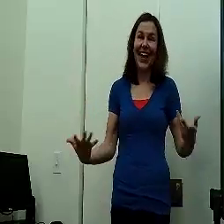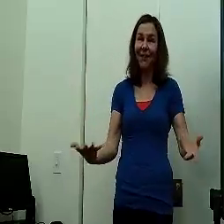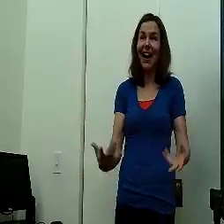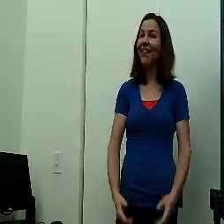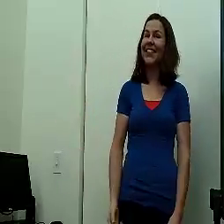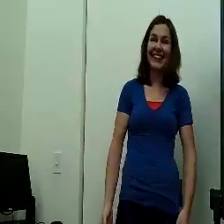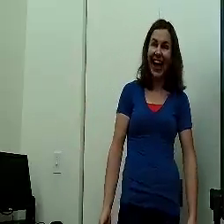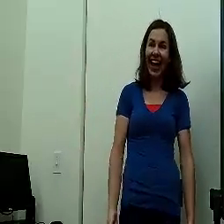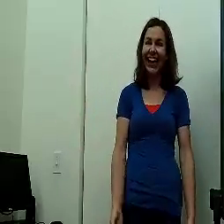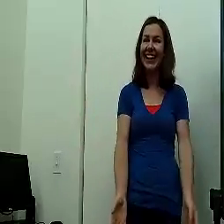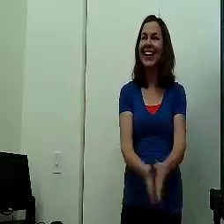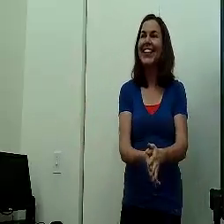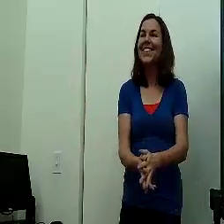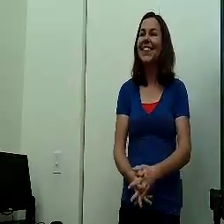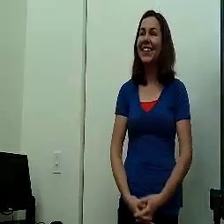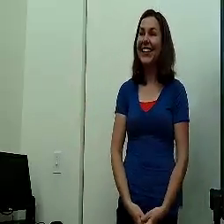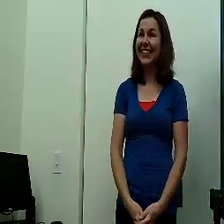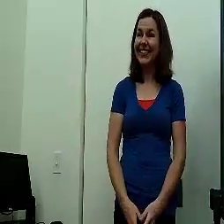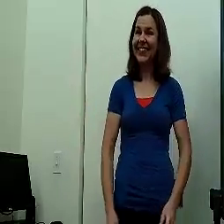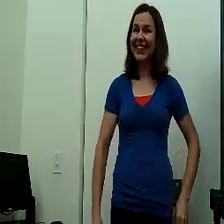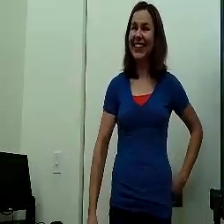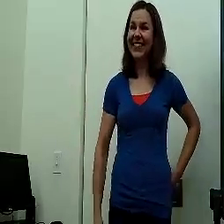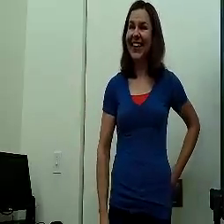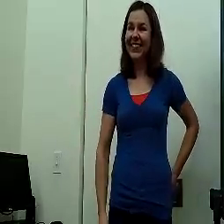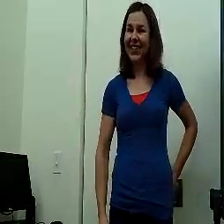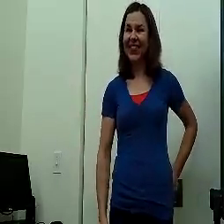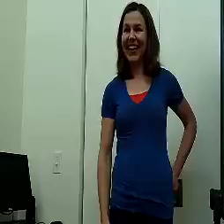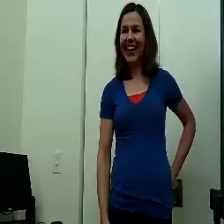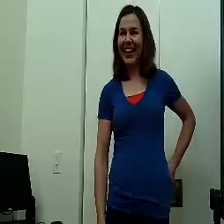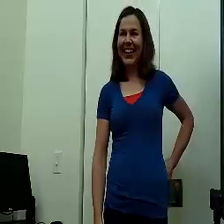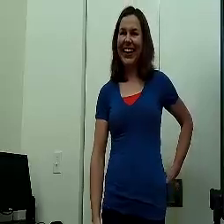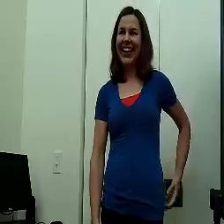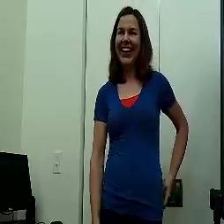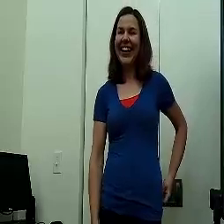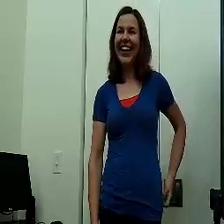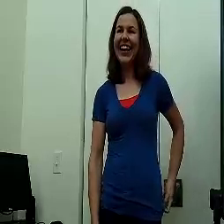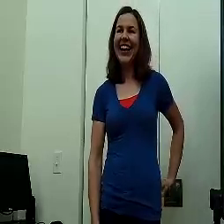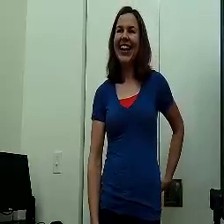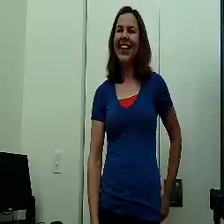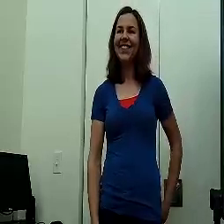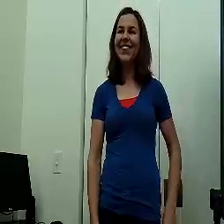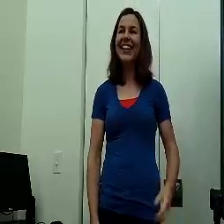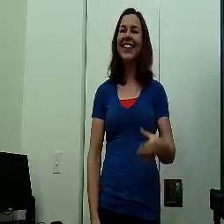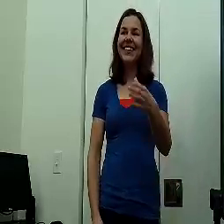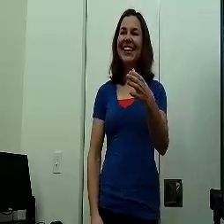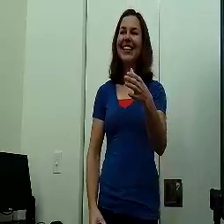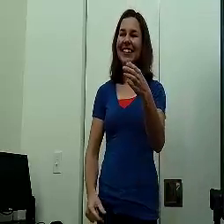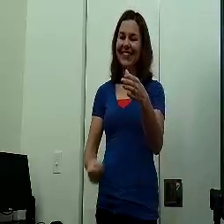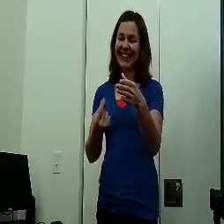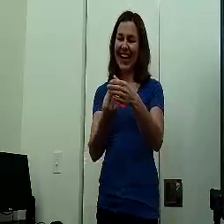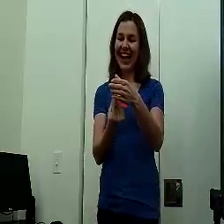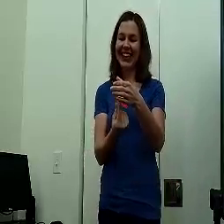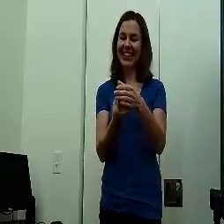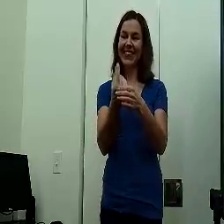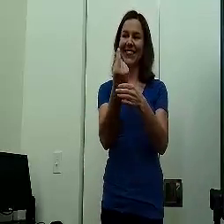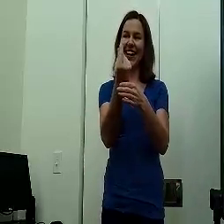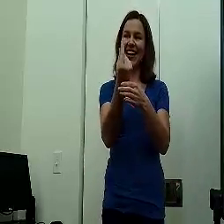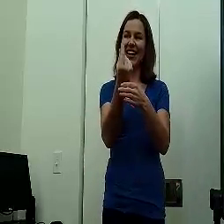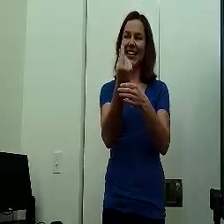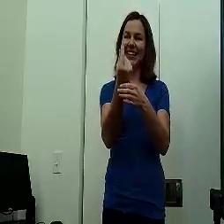come out with a sign. Chris, you look like you know something. Is it grainy? Really, really close, yeah. So grain, it's gonna